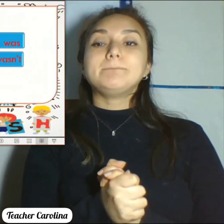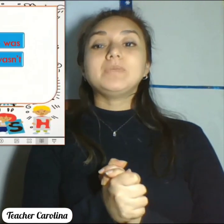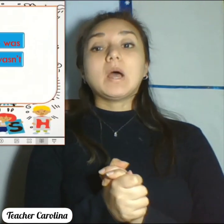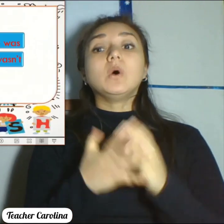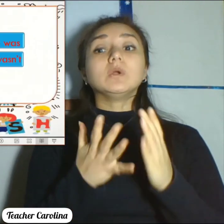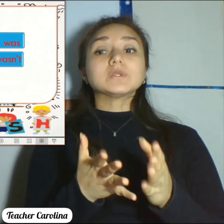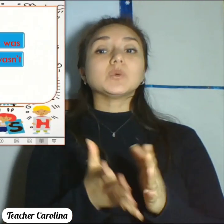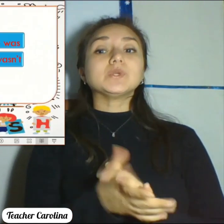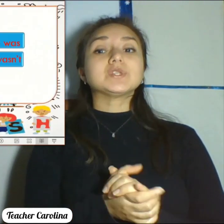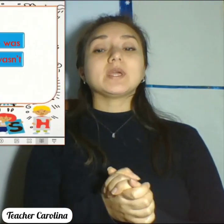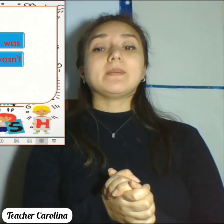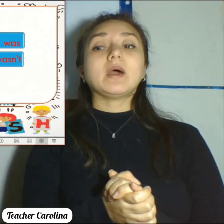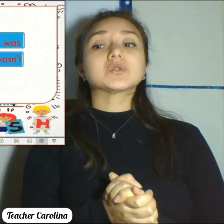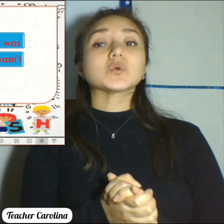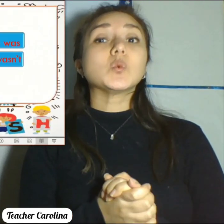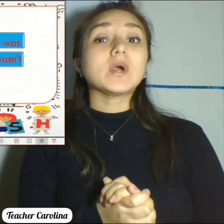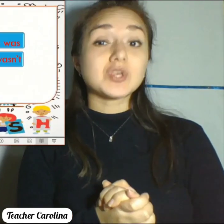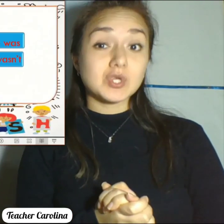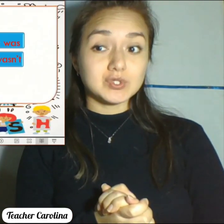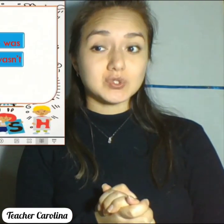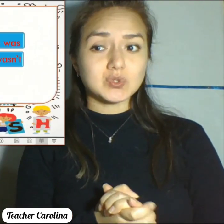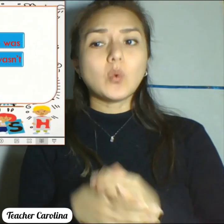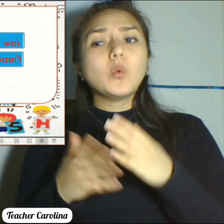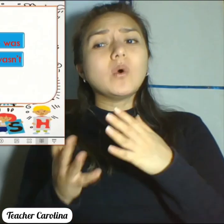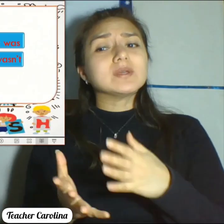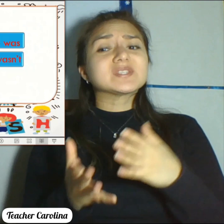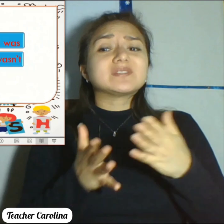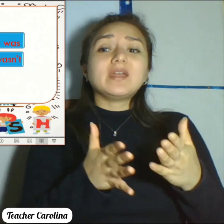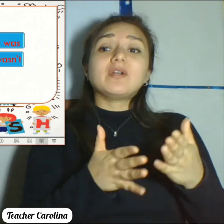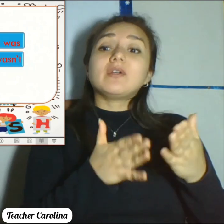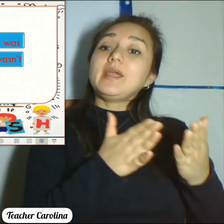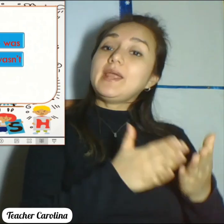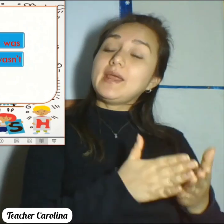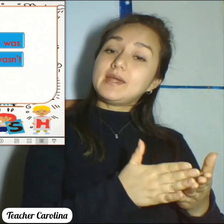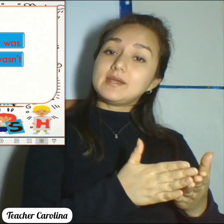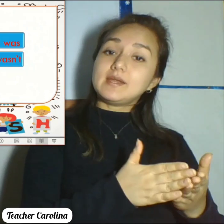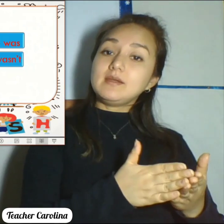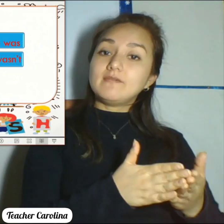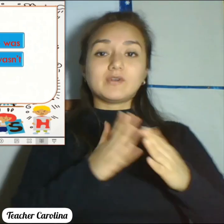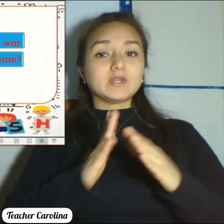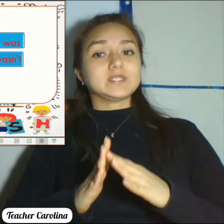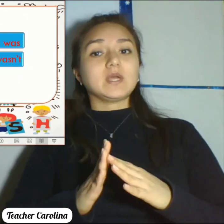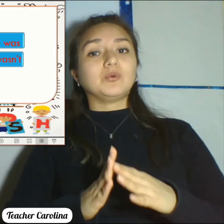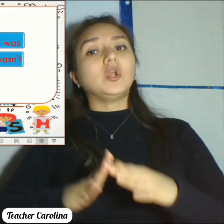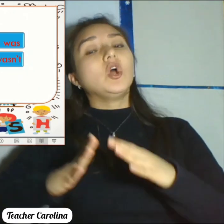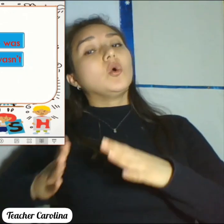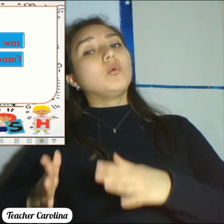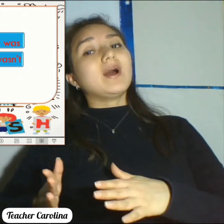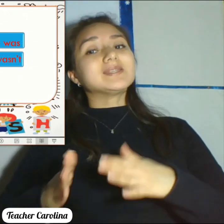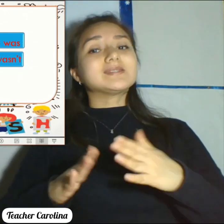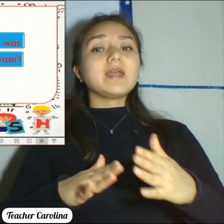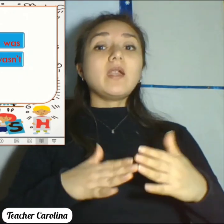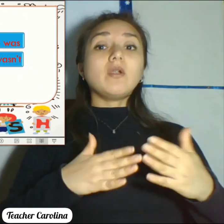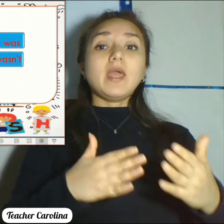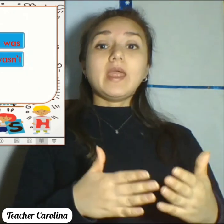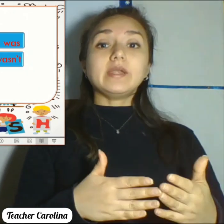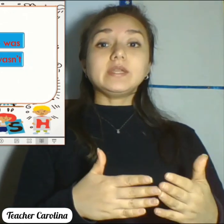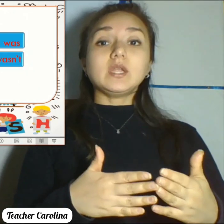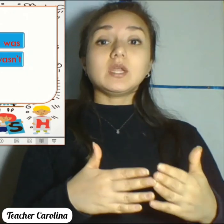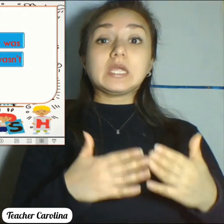Now also we talk about questions. Was there any, for example, was there any